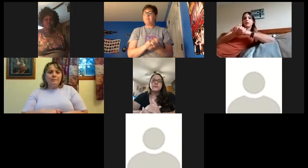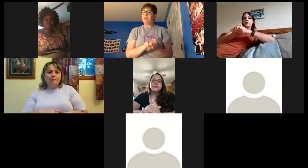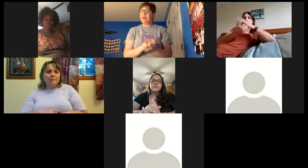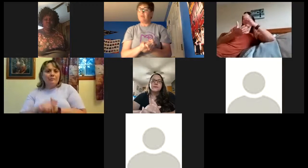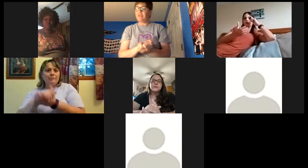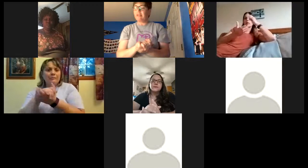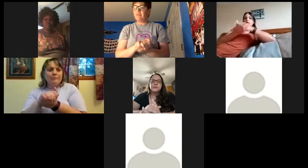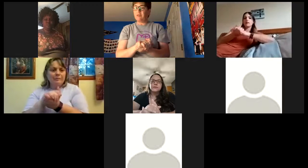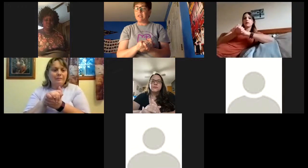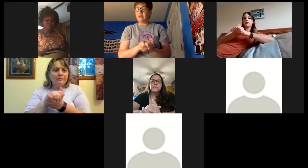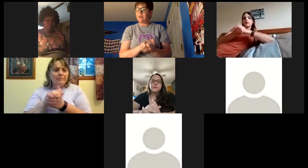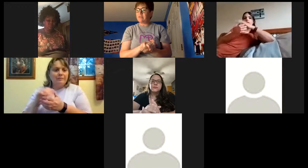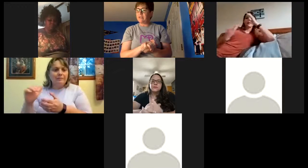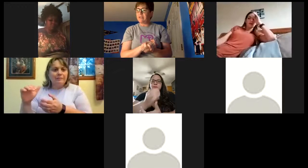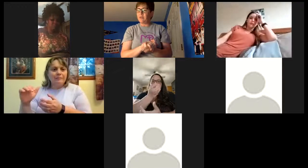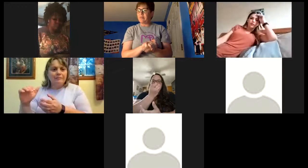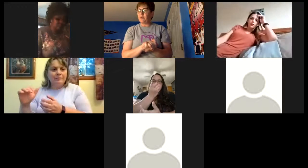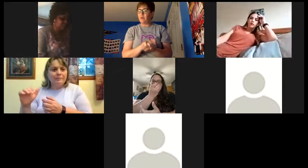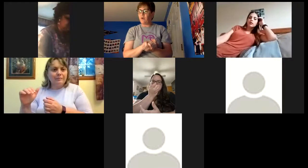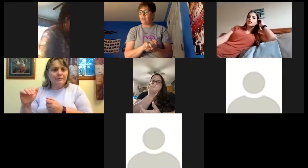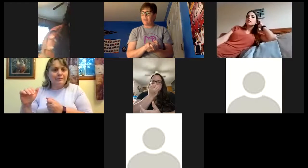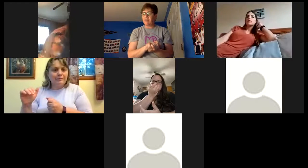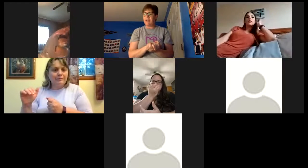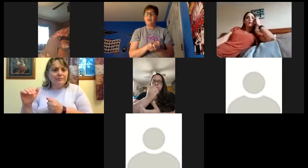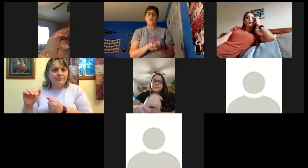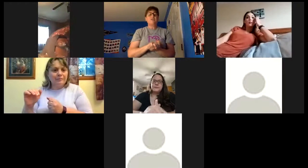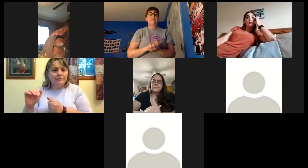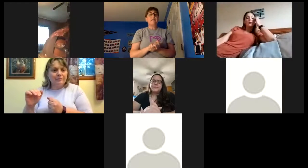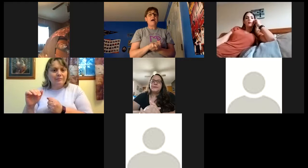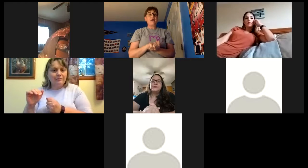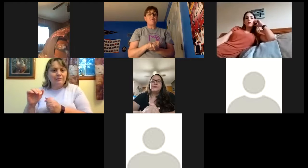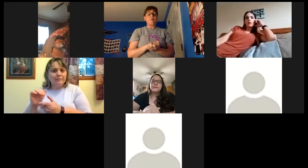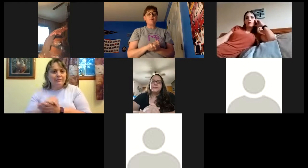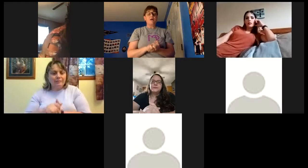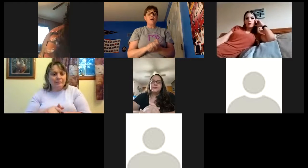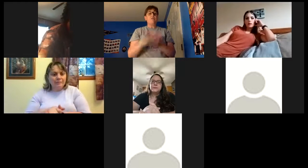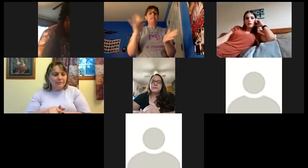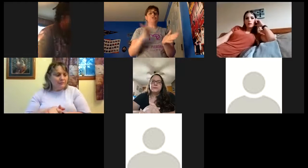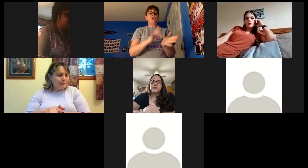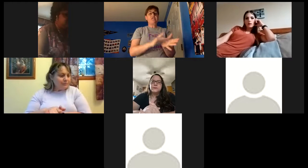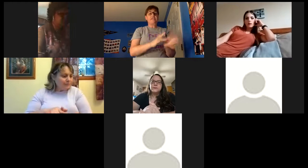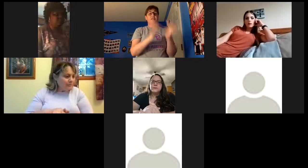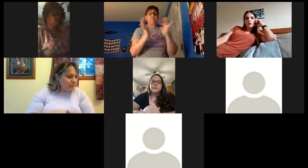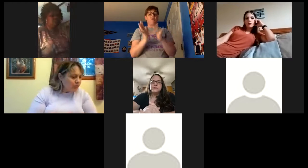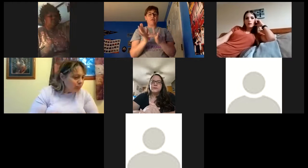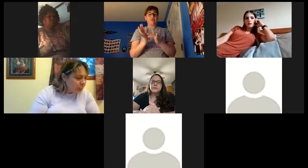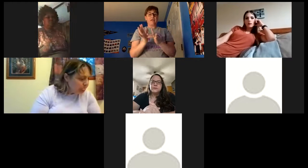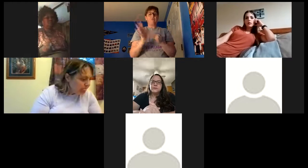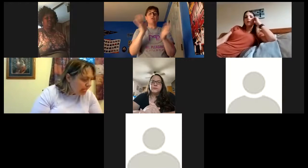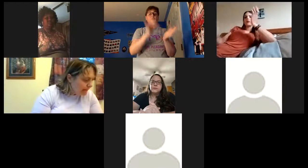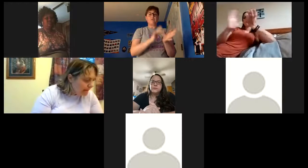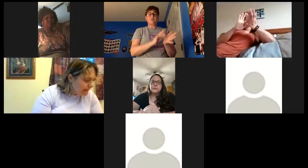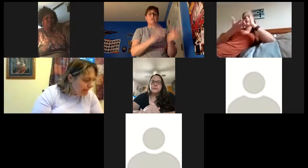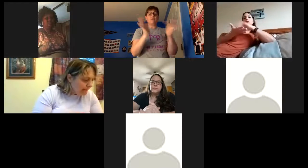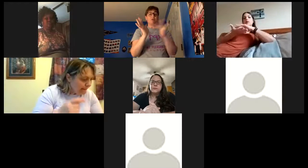let's see. Okay, I was trying to think if there was another one I was going to tell you about, but we'll go on from that. So then Bible, we did Jesus before.